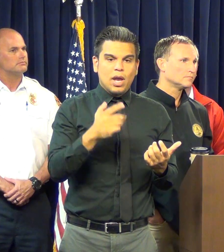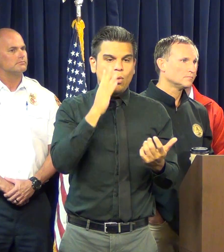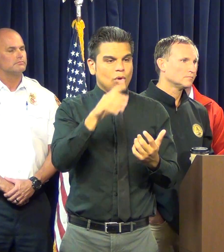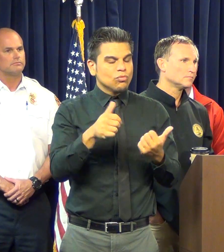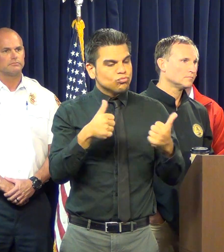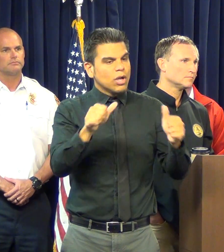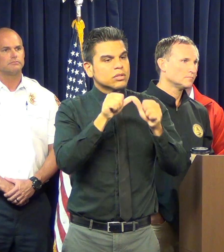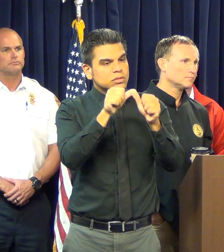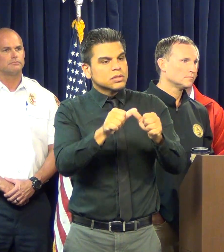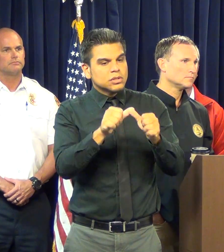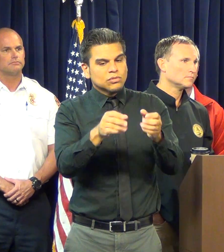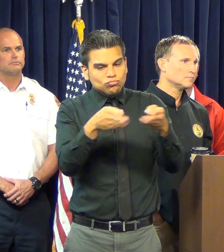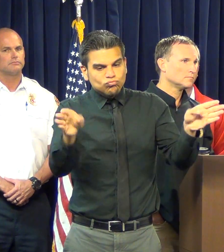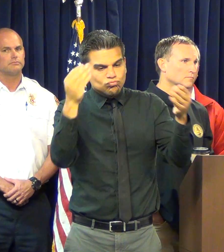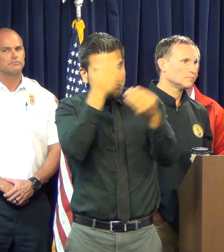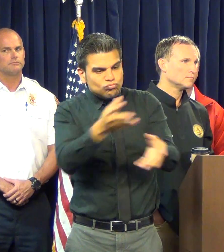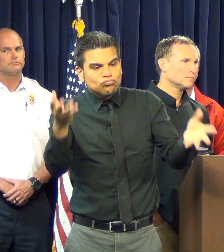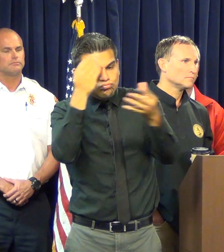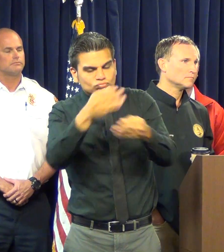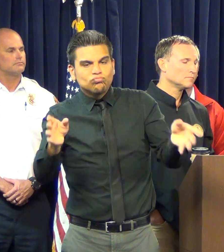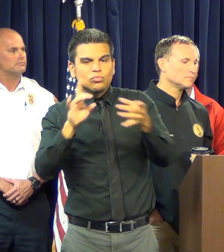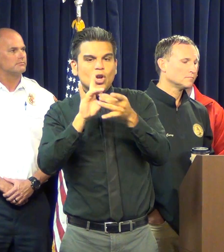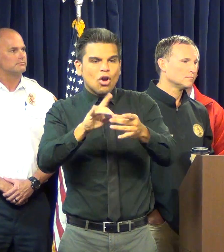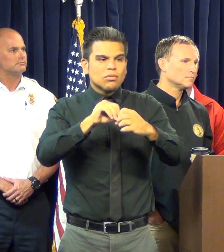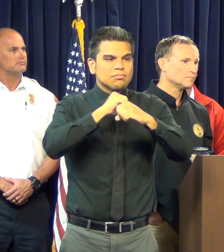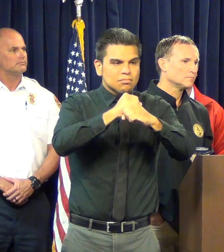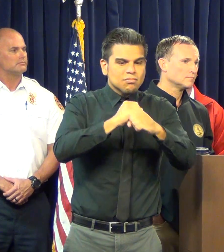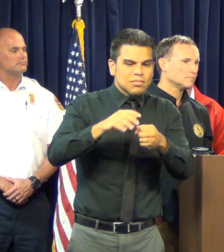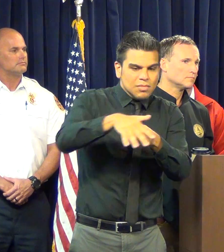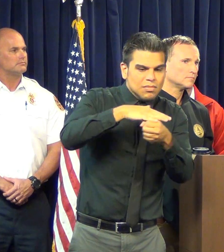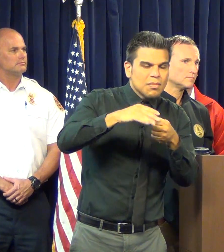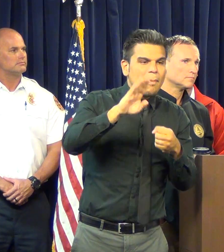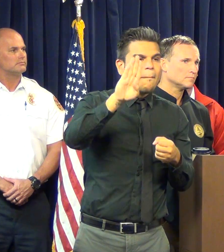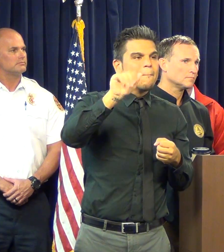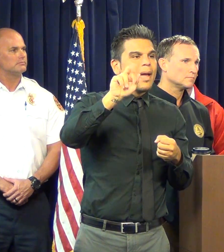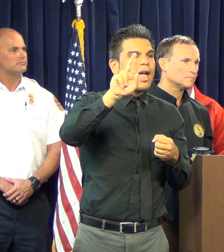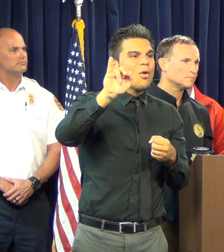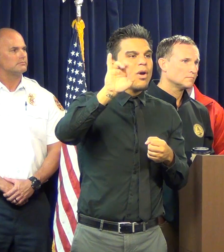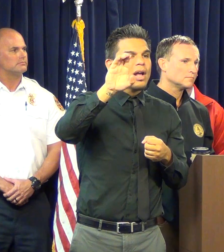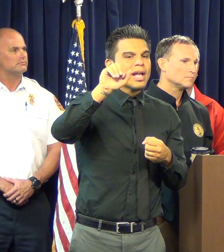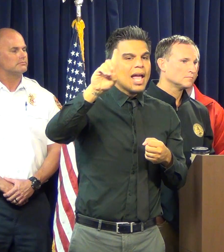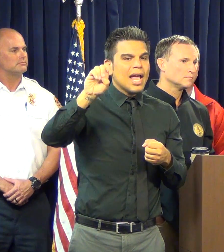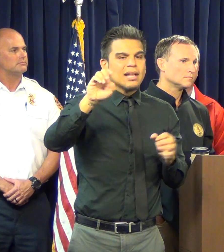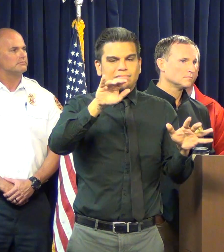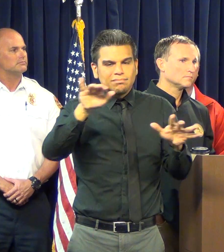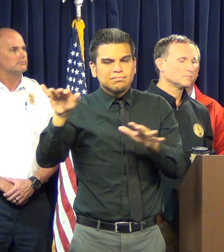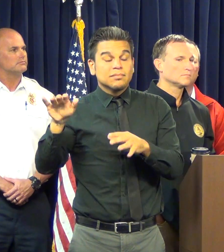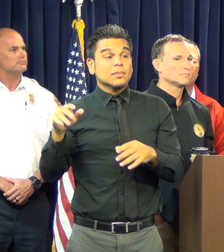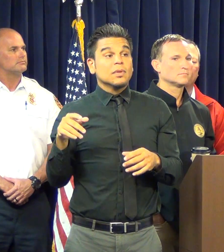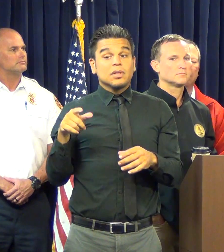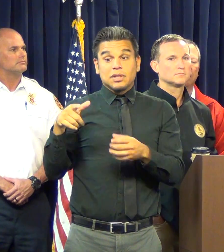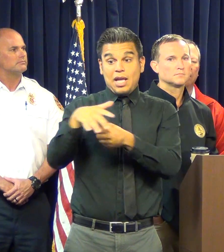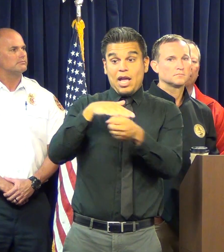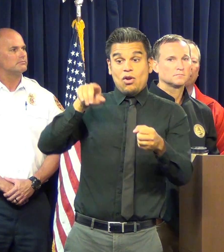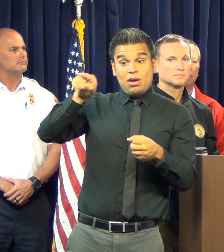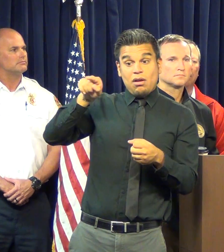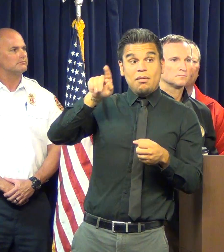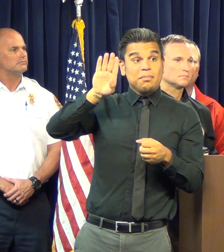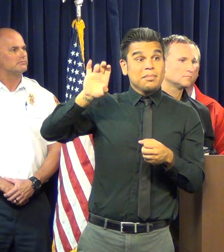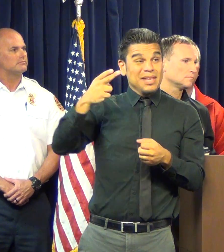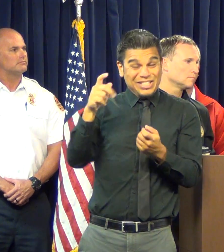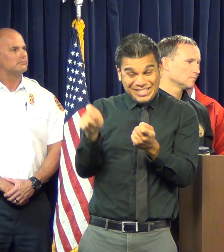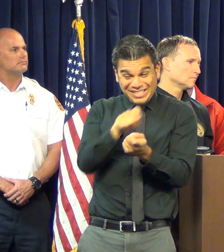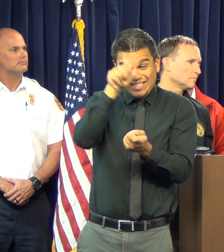the public through barricades and things like that's happening. So we need an opportunity to get in there and do that. The beaches specifically, we will be